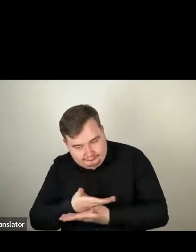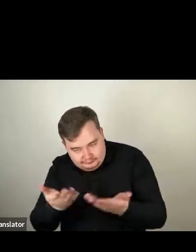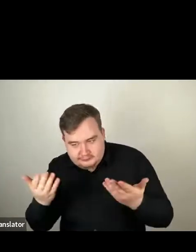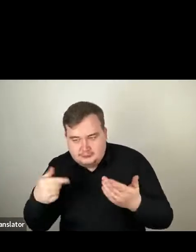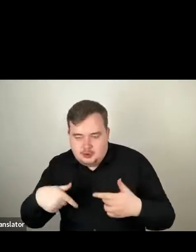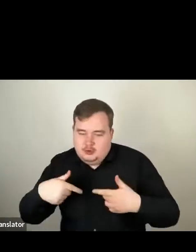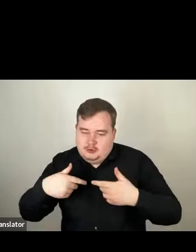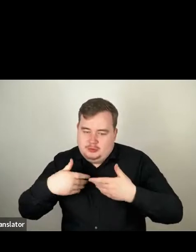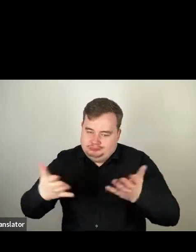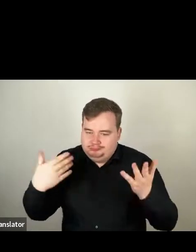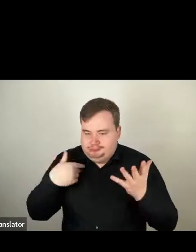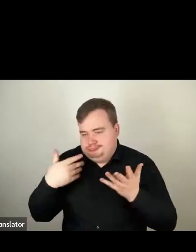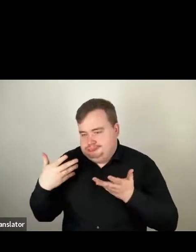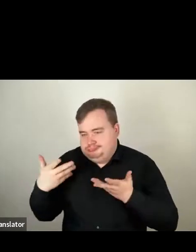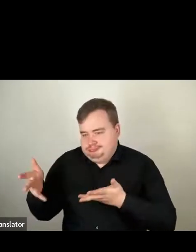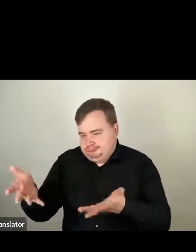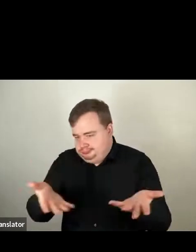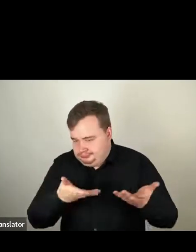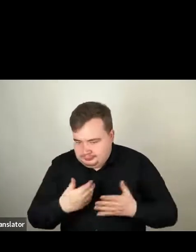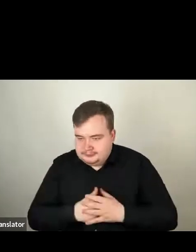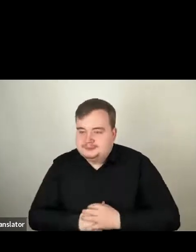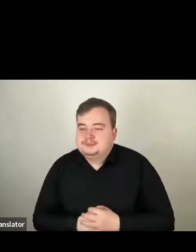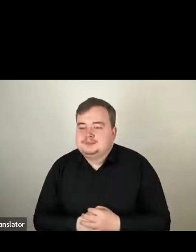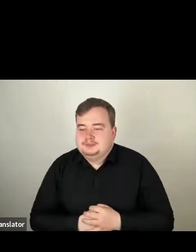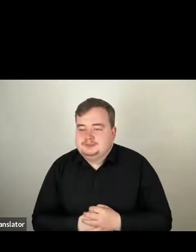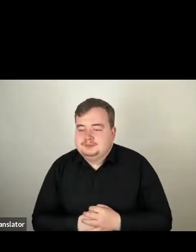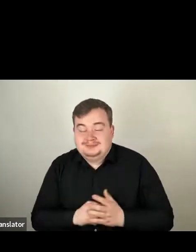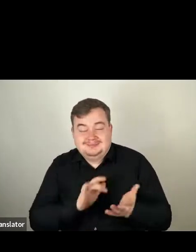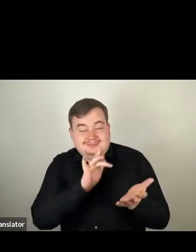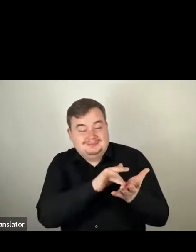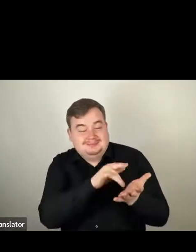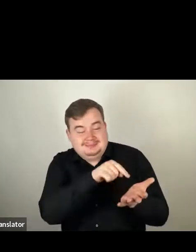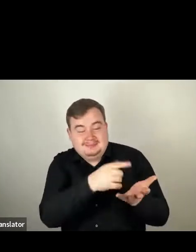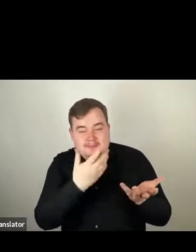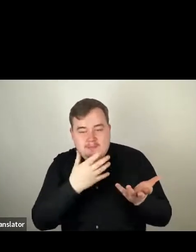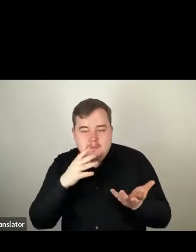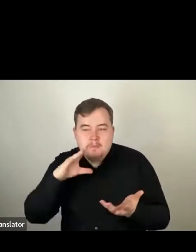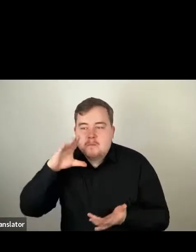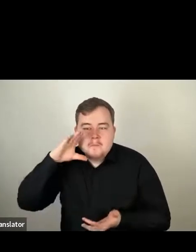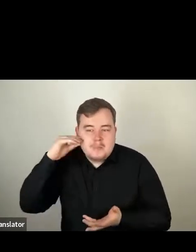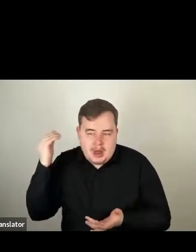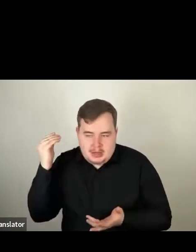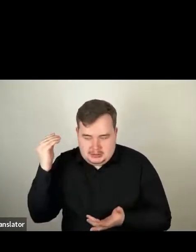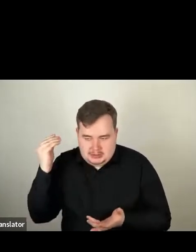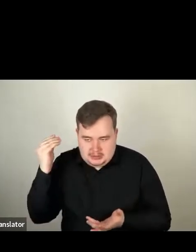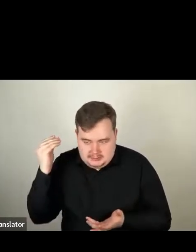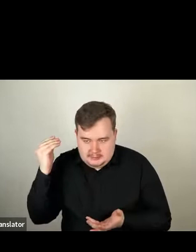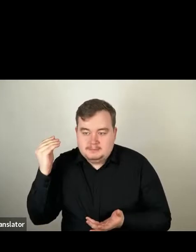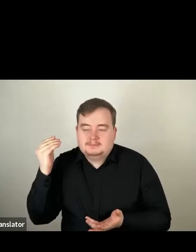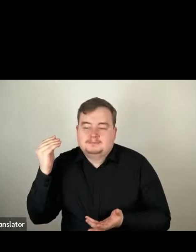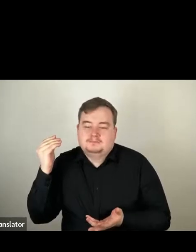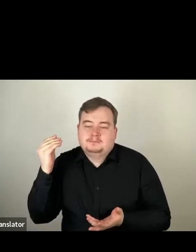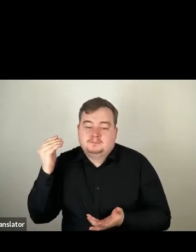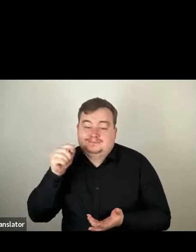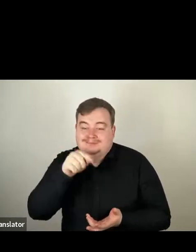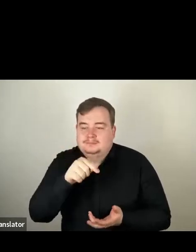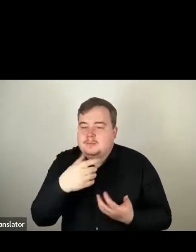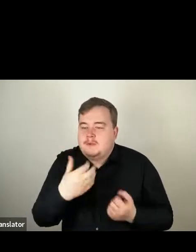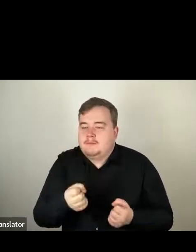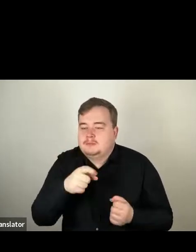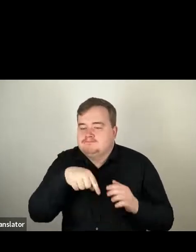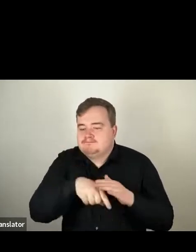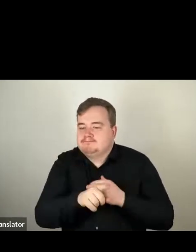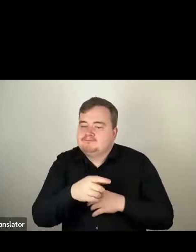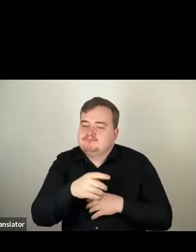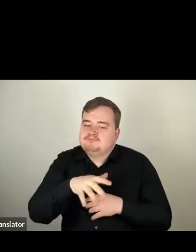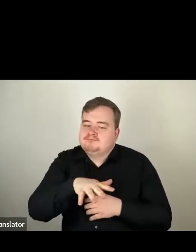We value our close cooperation with ODIHR at all levels, nurtured